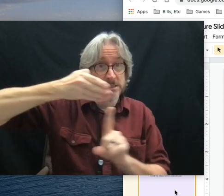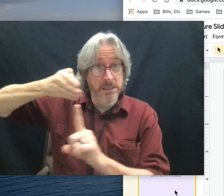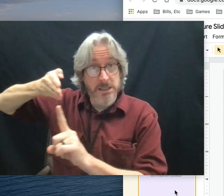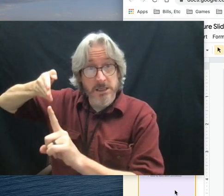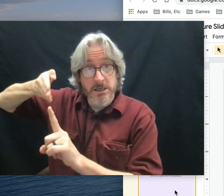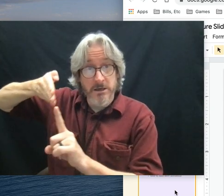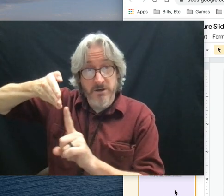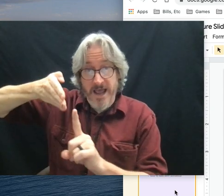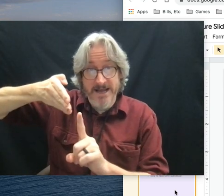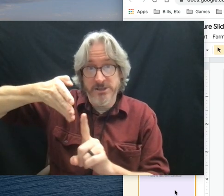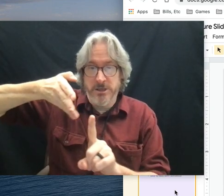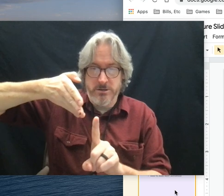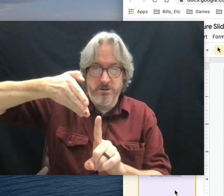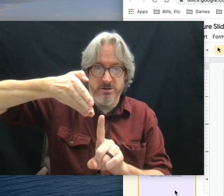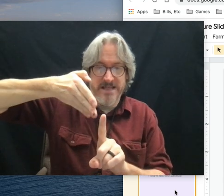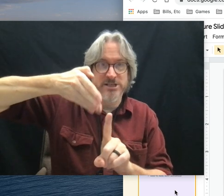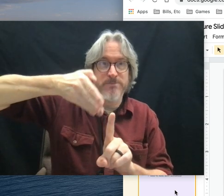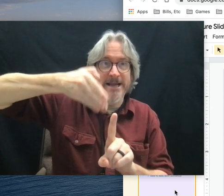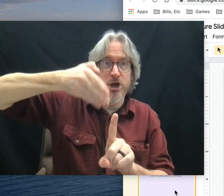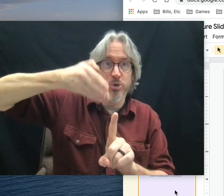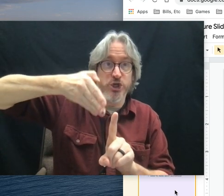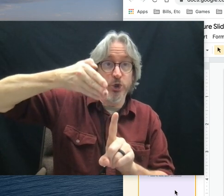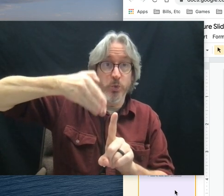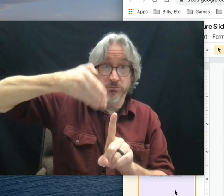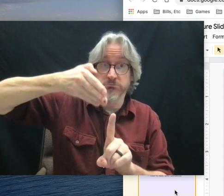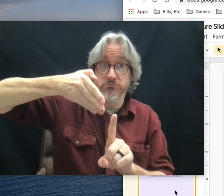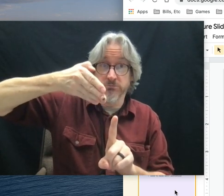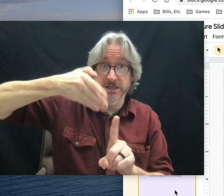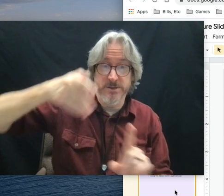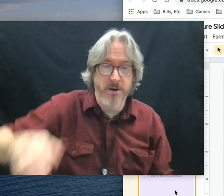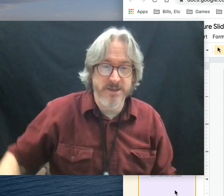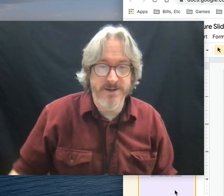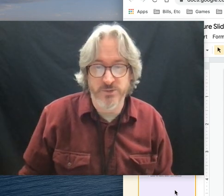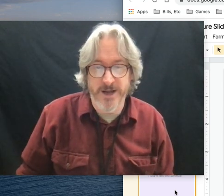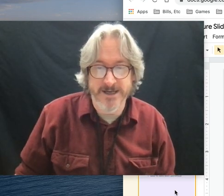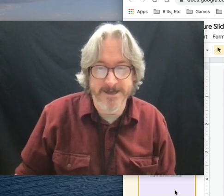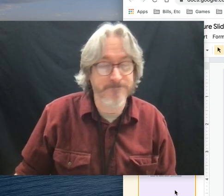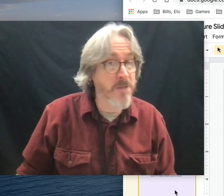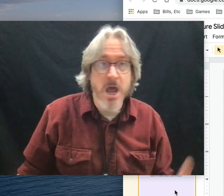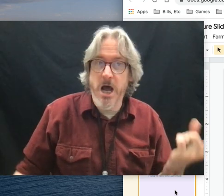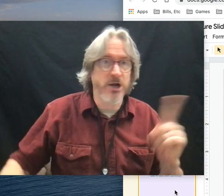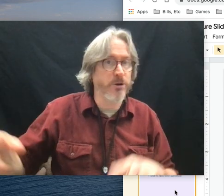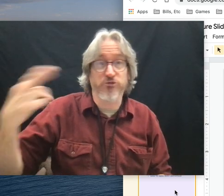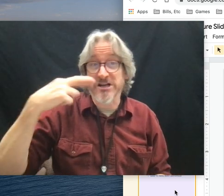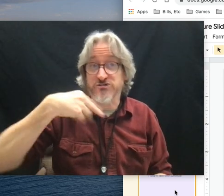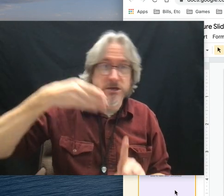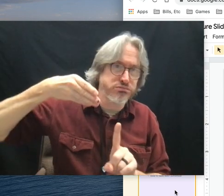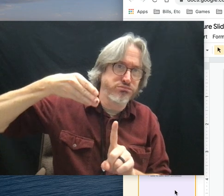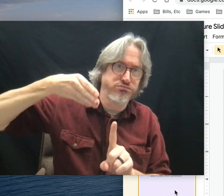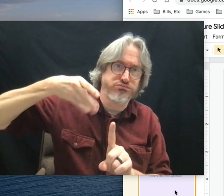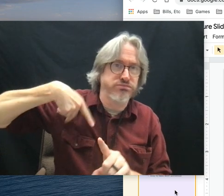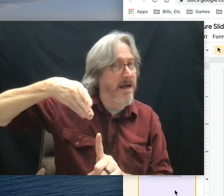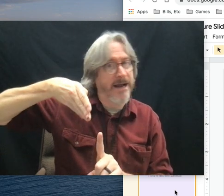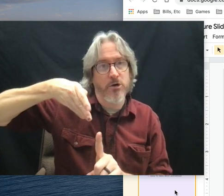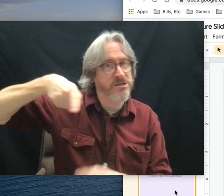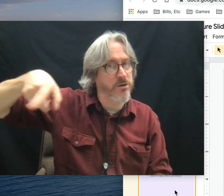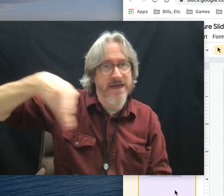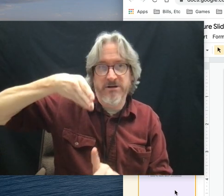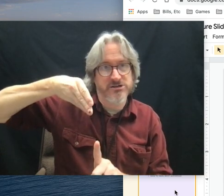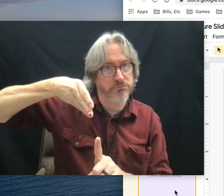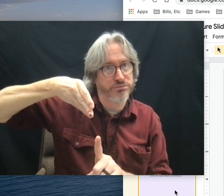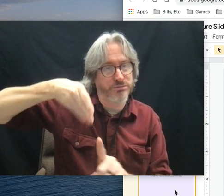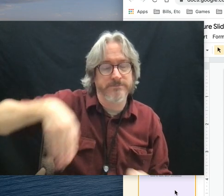this as, that's my go-to. Is the, probably the best way I can say it. It could be restaurant. I always